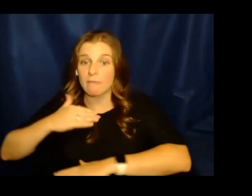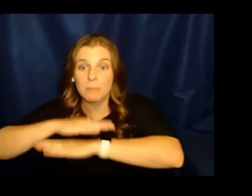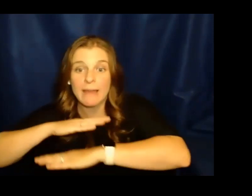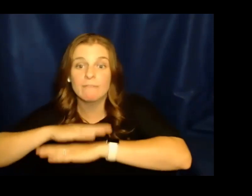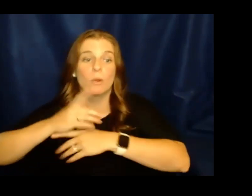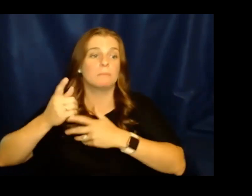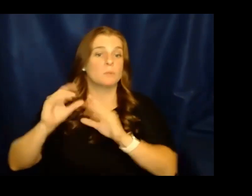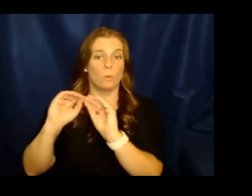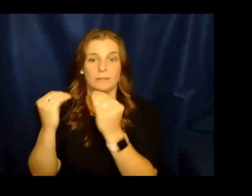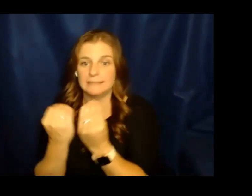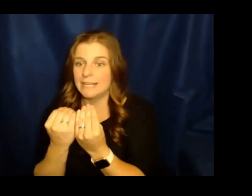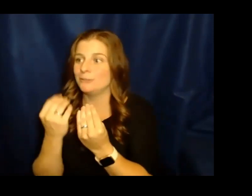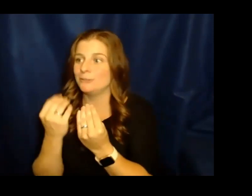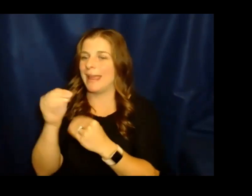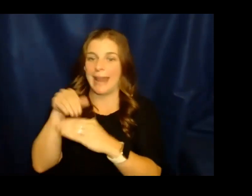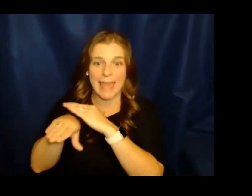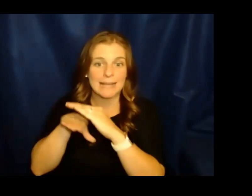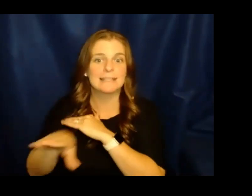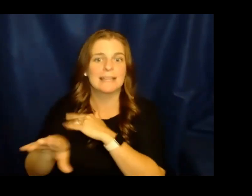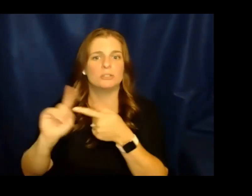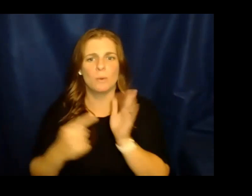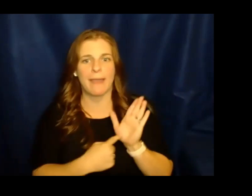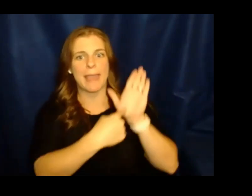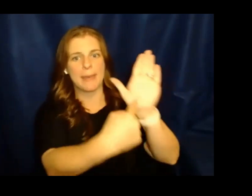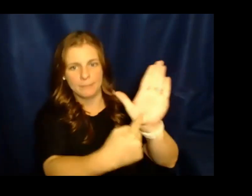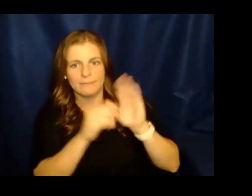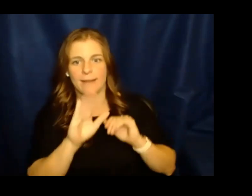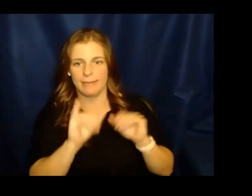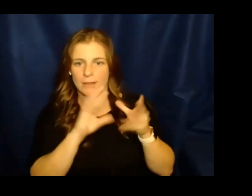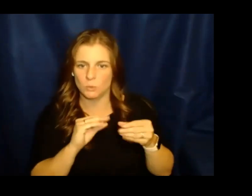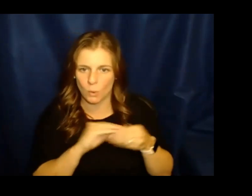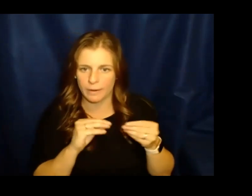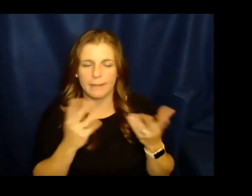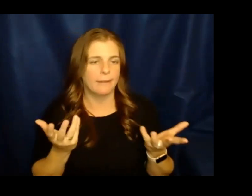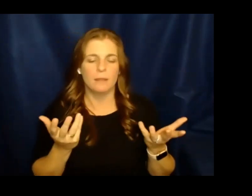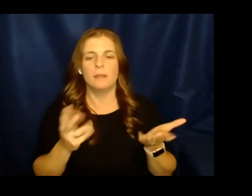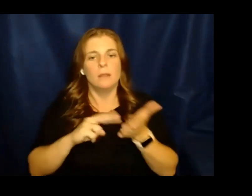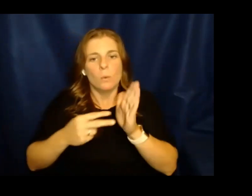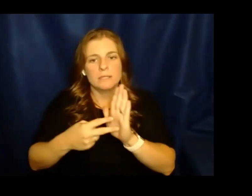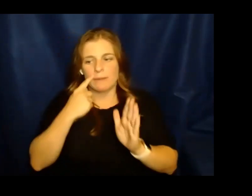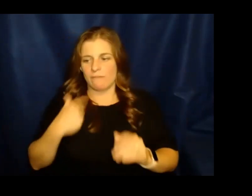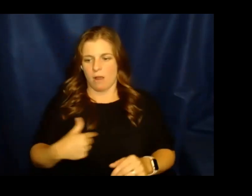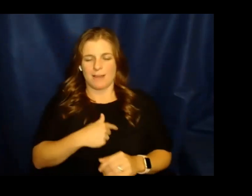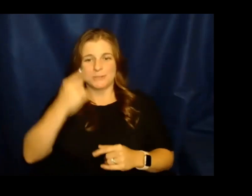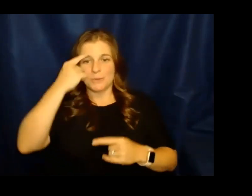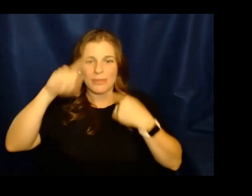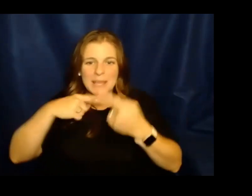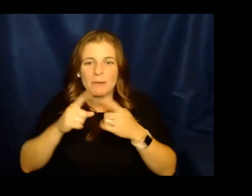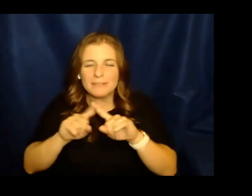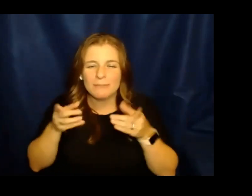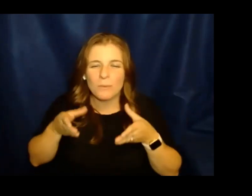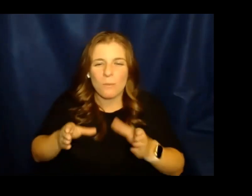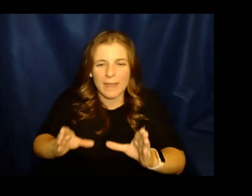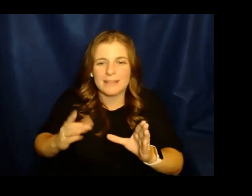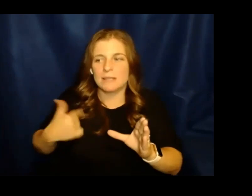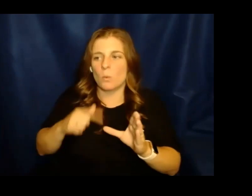access to amplifying stories, what does it mean for us to think about ways in which we can